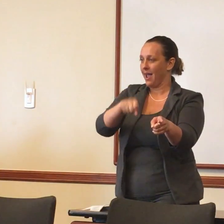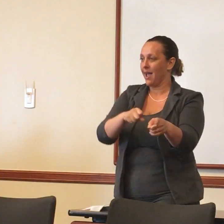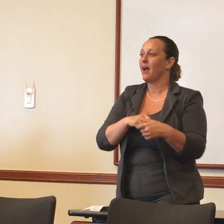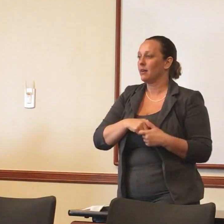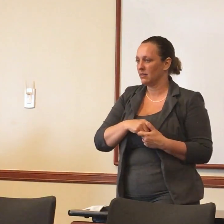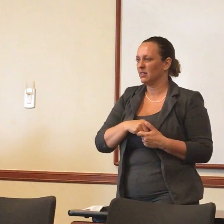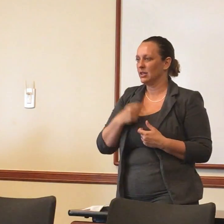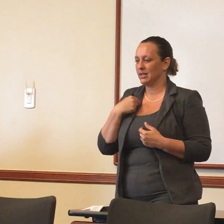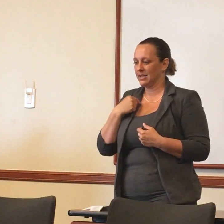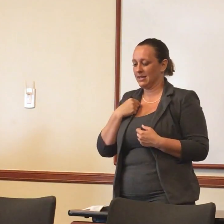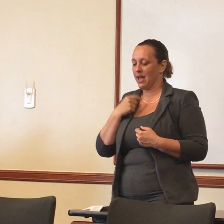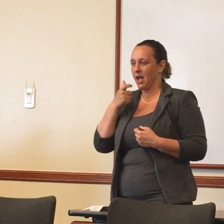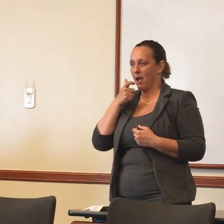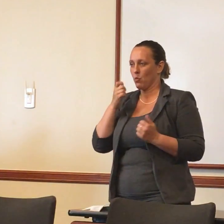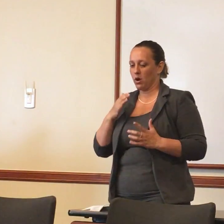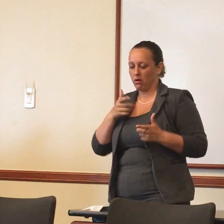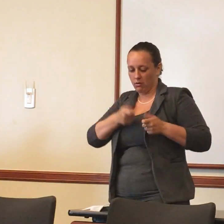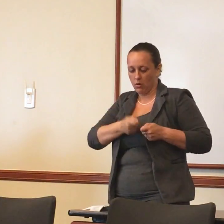again.